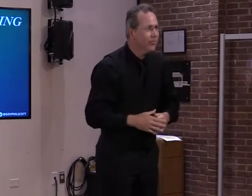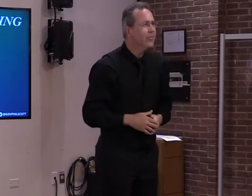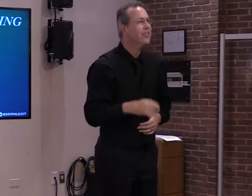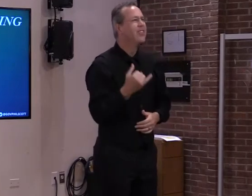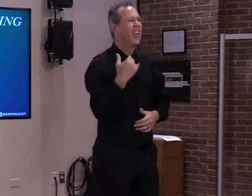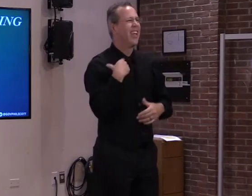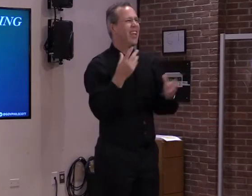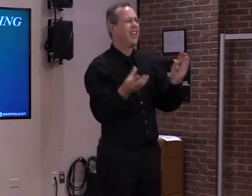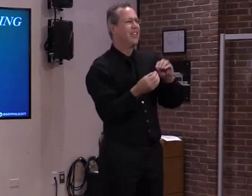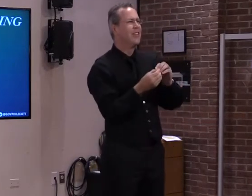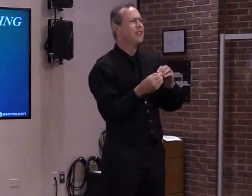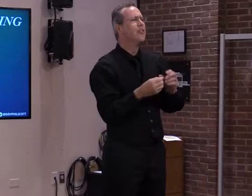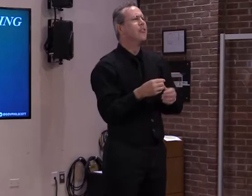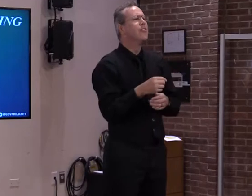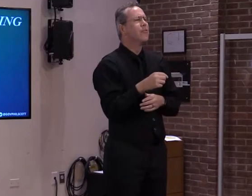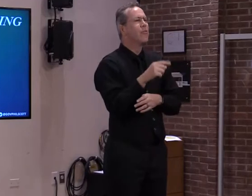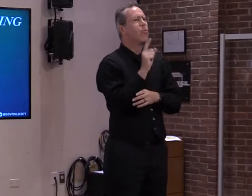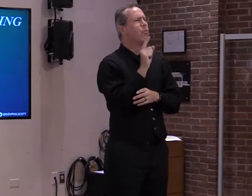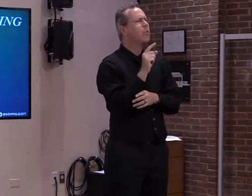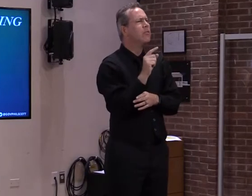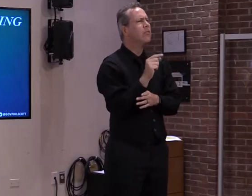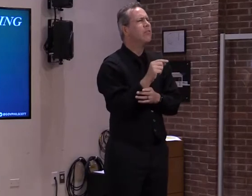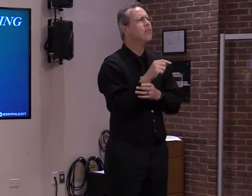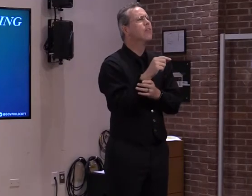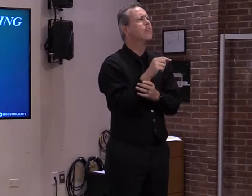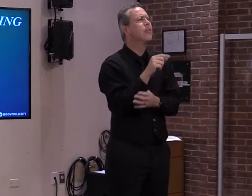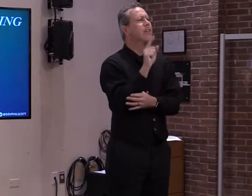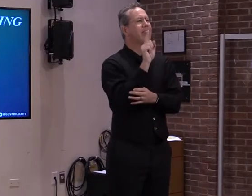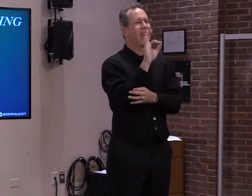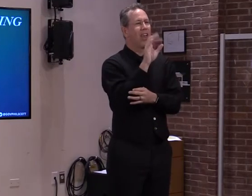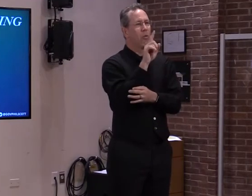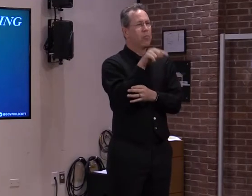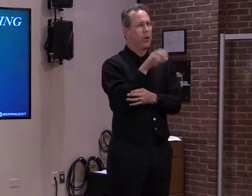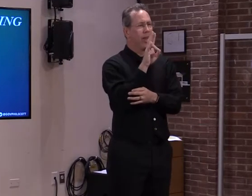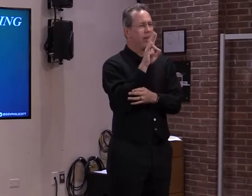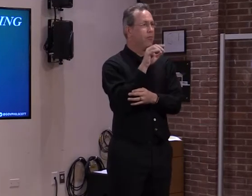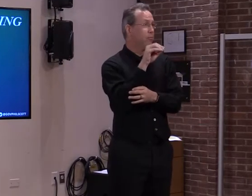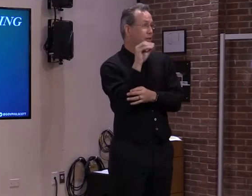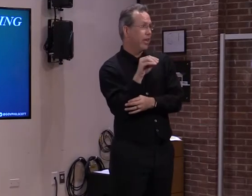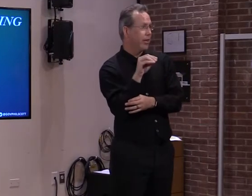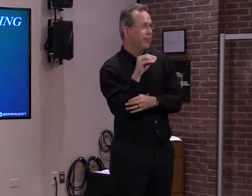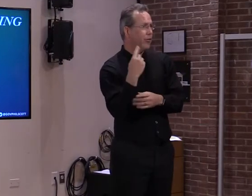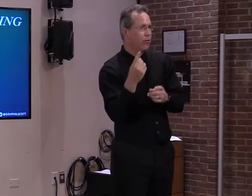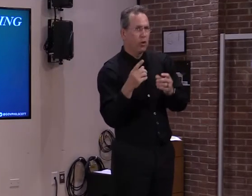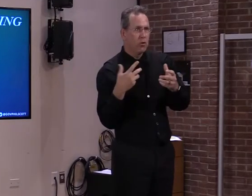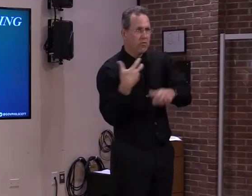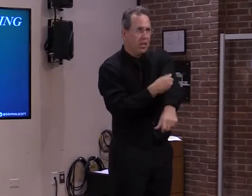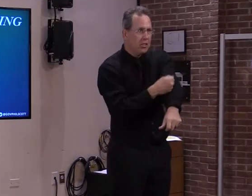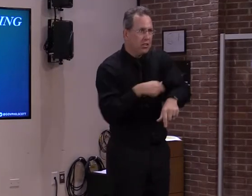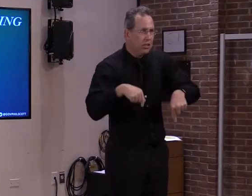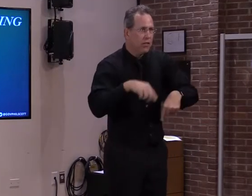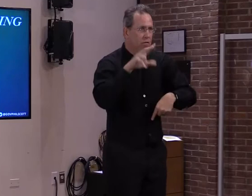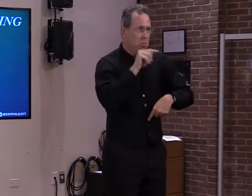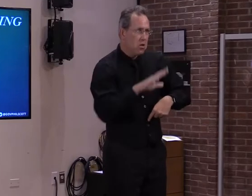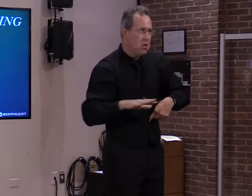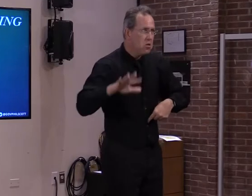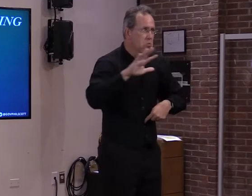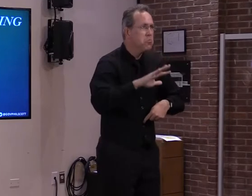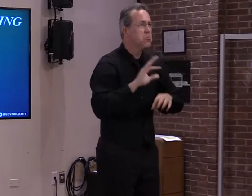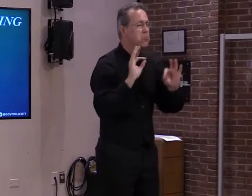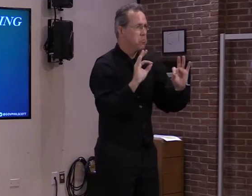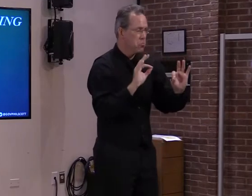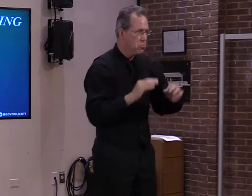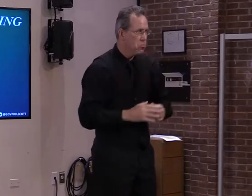81.3% of eligible Vermonters 12 years old and above have received at least one dose of the vaccine. Here's some other